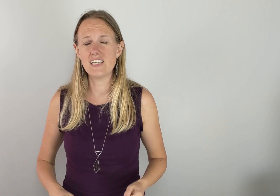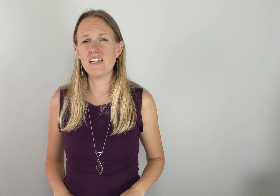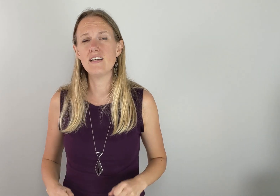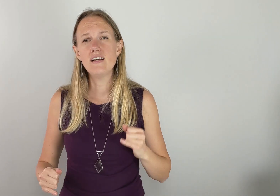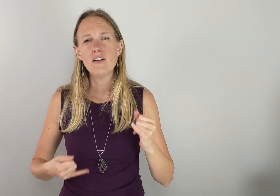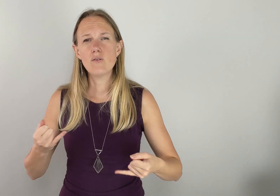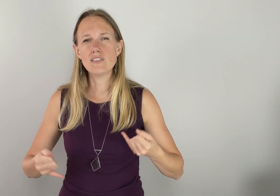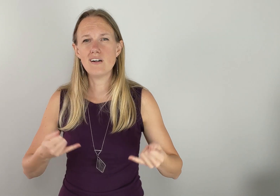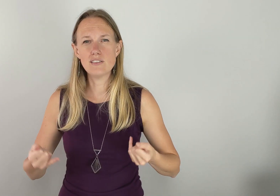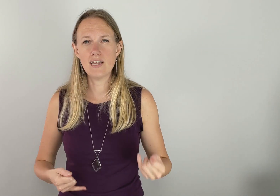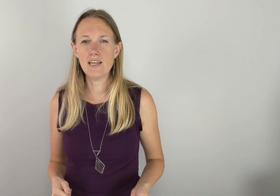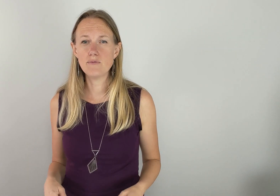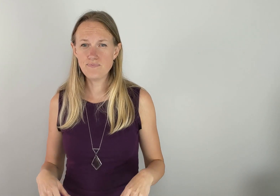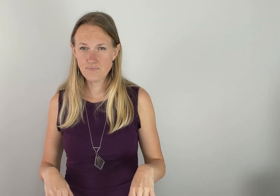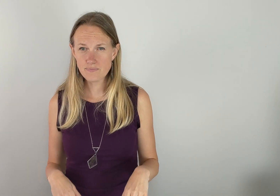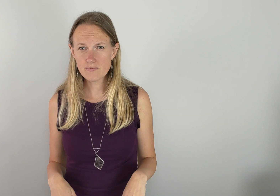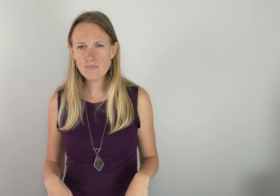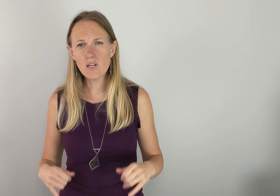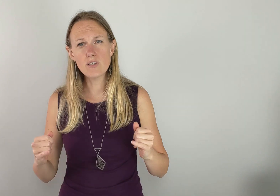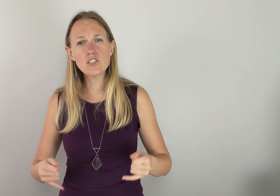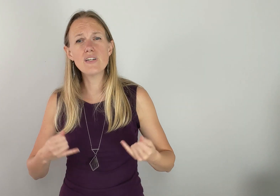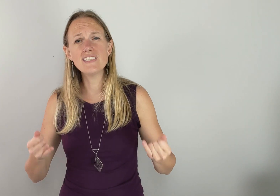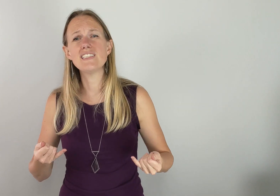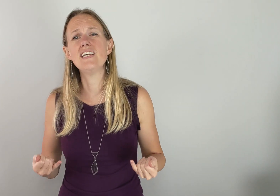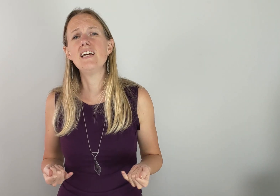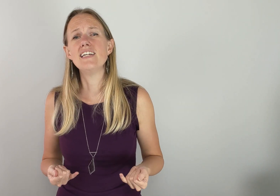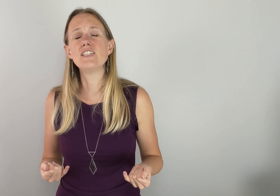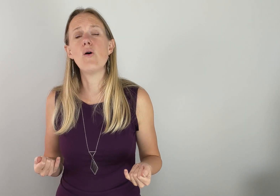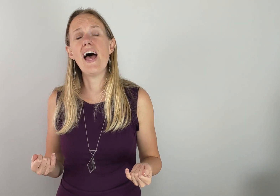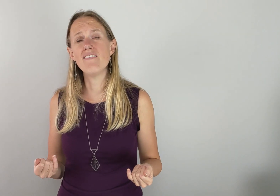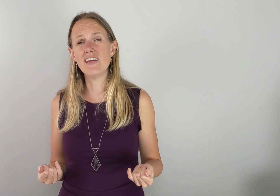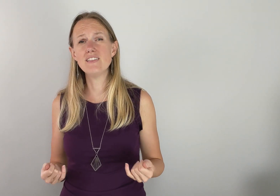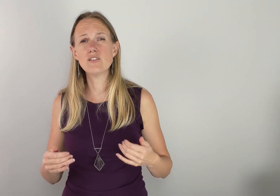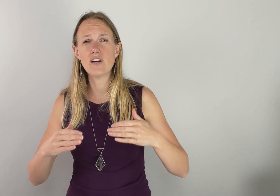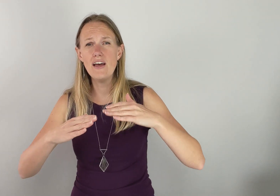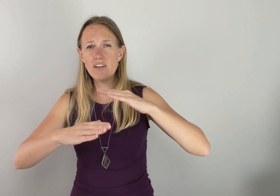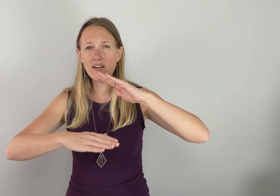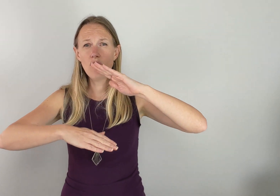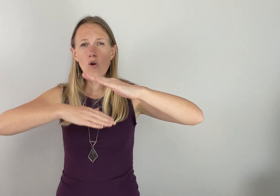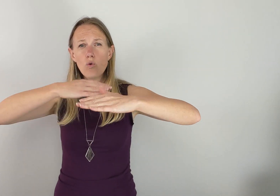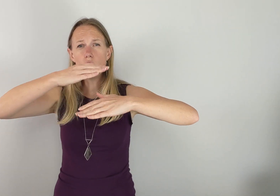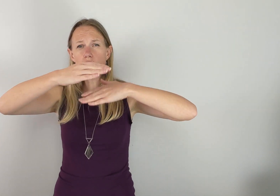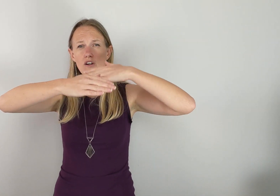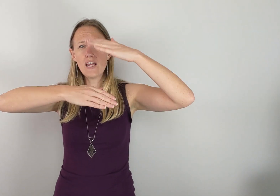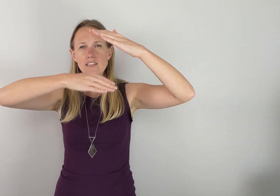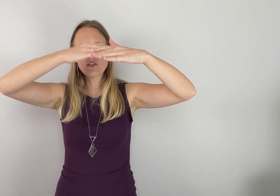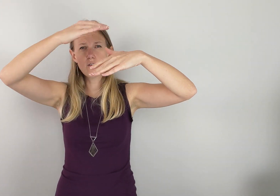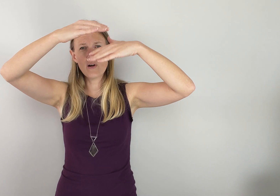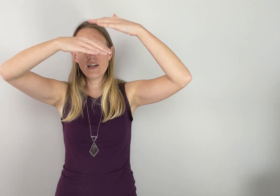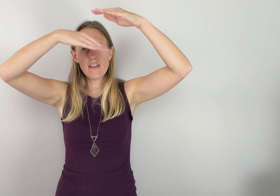it where it's alternating. Rejoiced as though heaven, so for heaven, rolling your hands over one